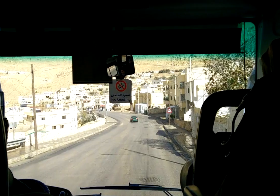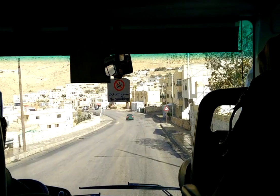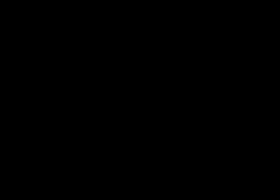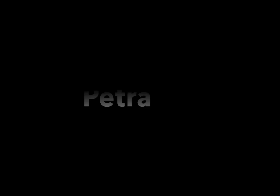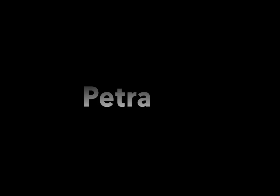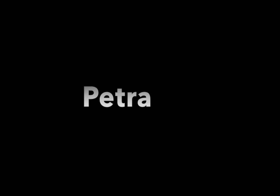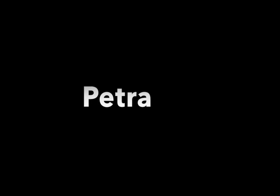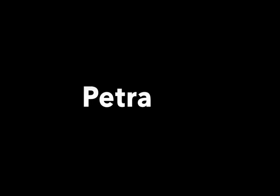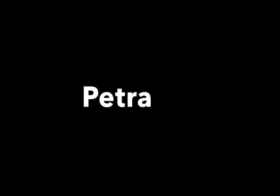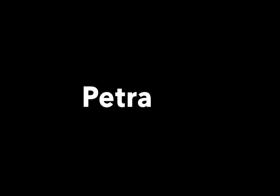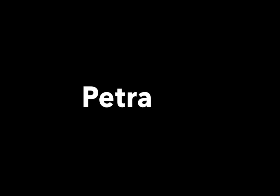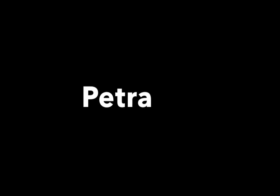Amorites.